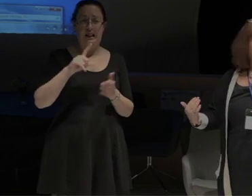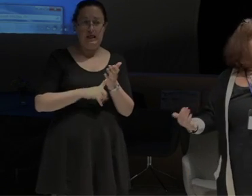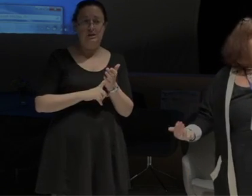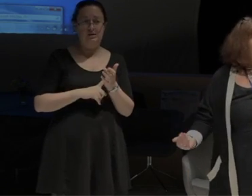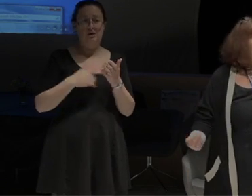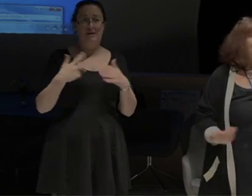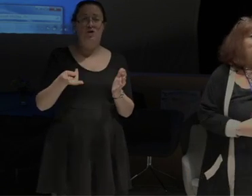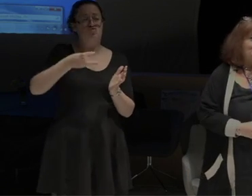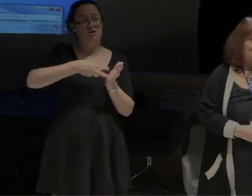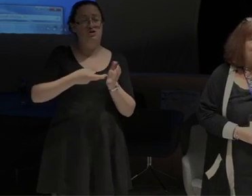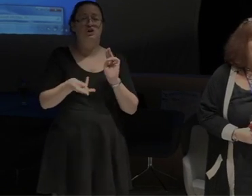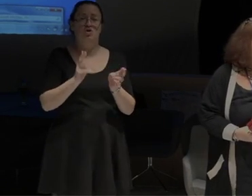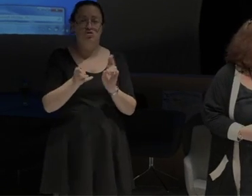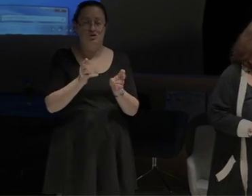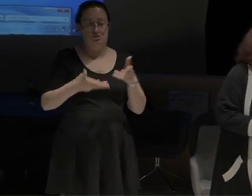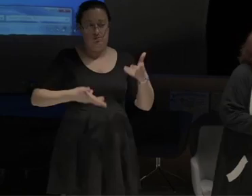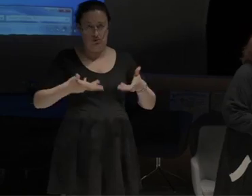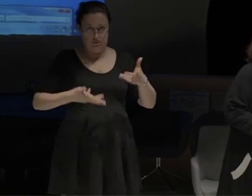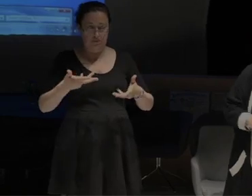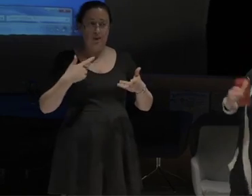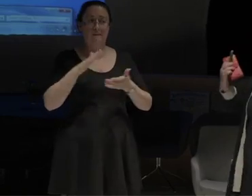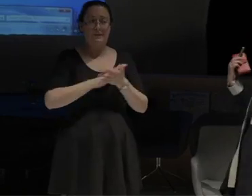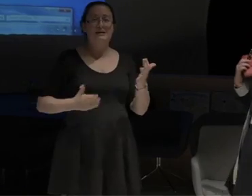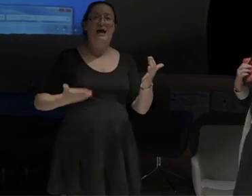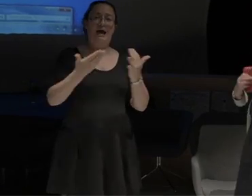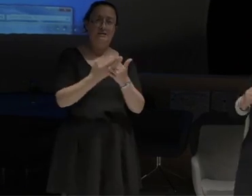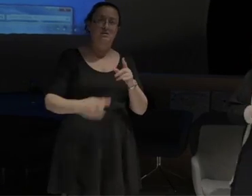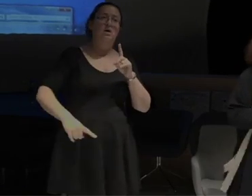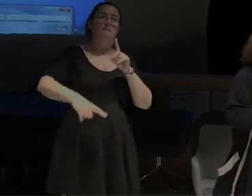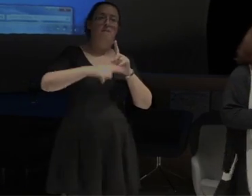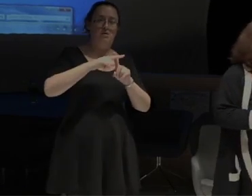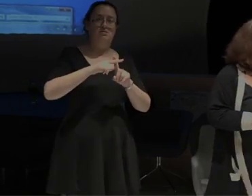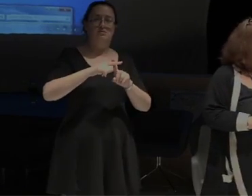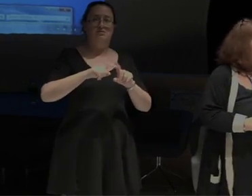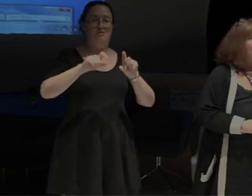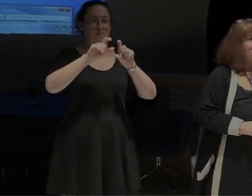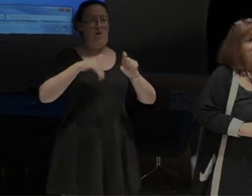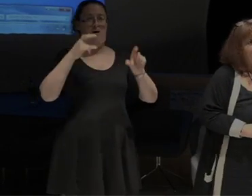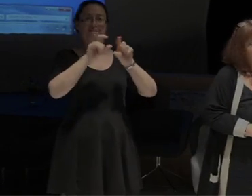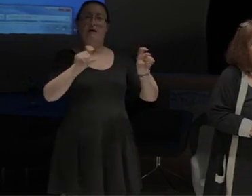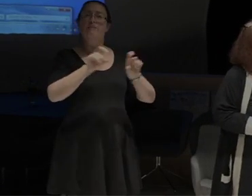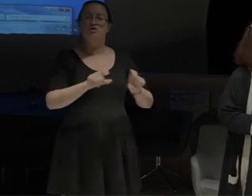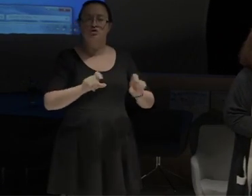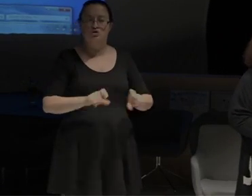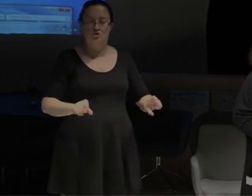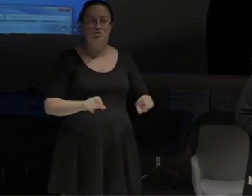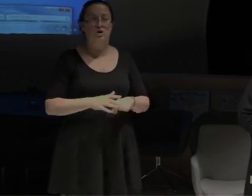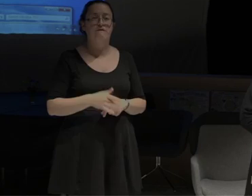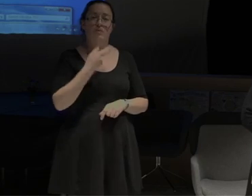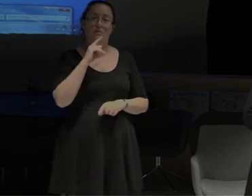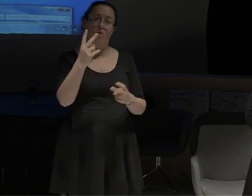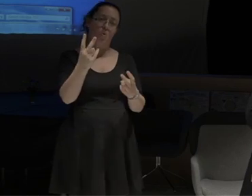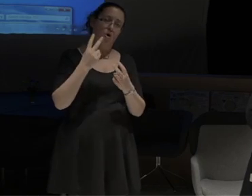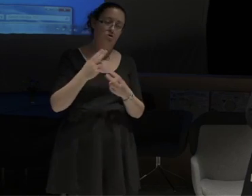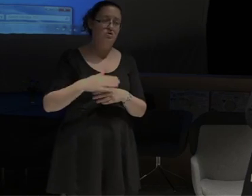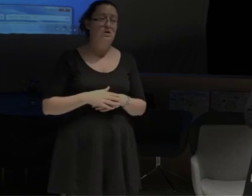been our registered sign language interpreters to give access, in addition to the live captions, to people who are deaf and watching this. And